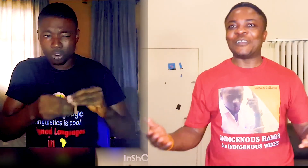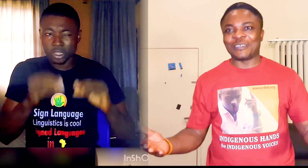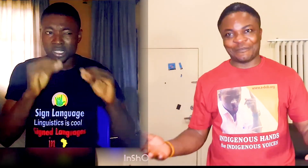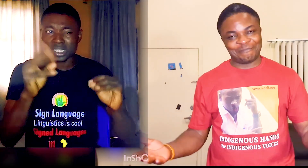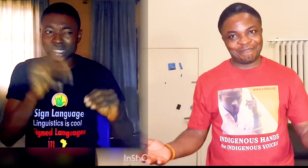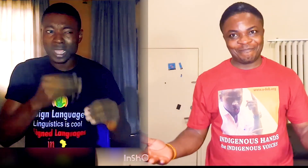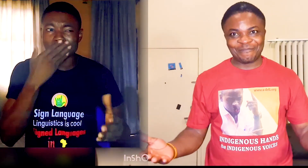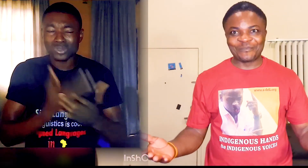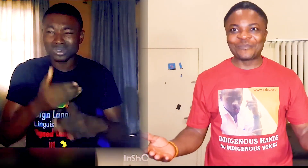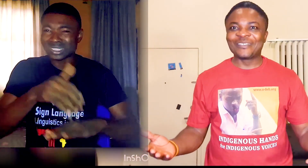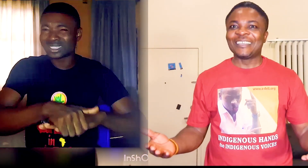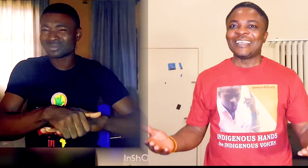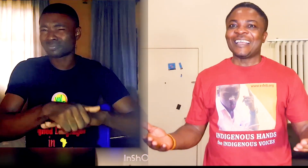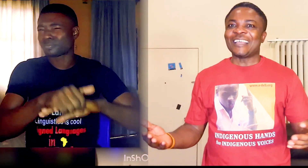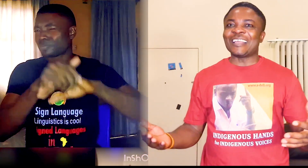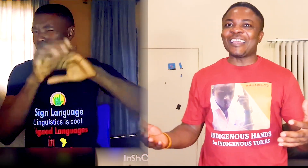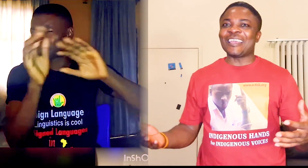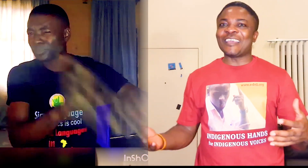no.